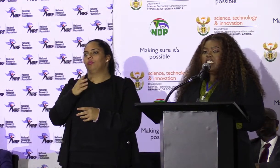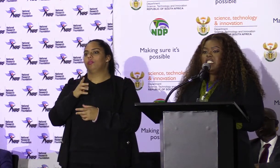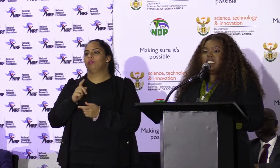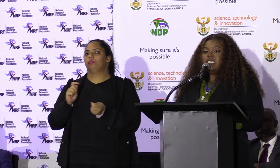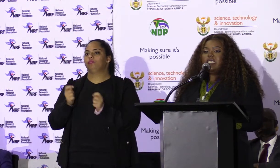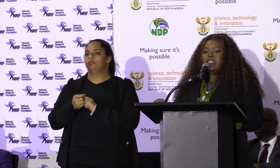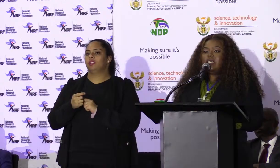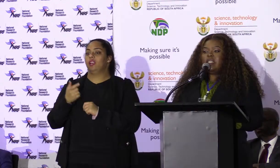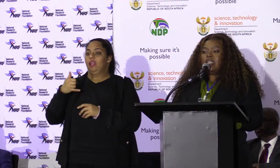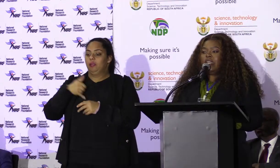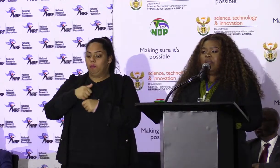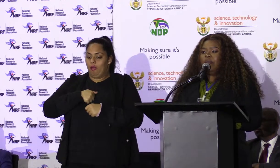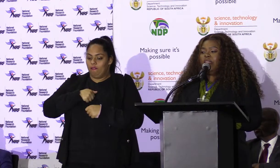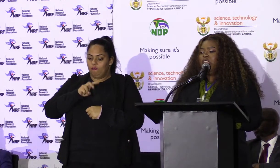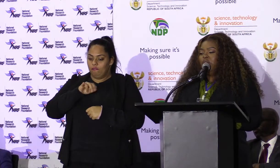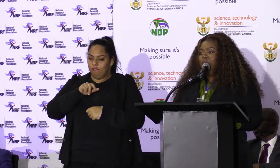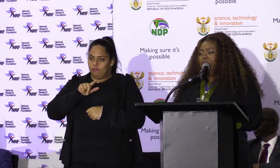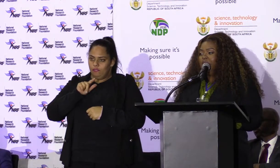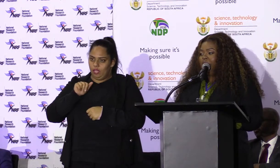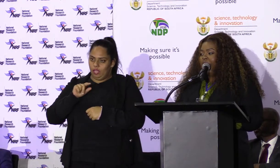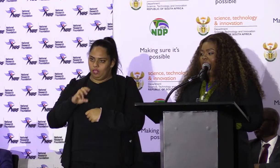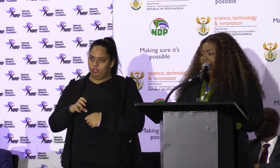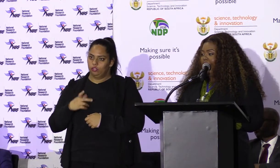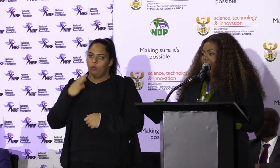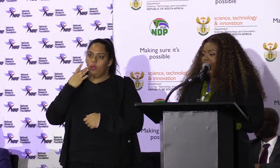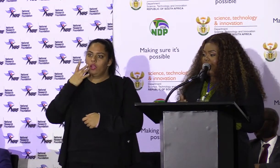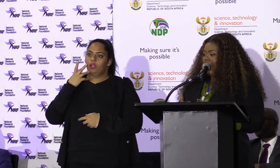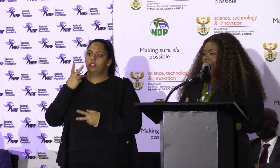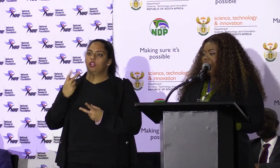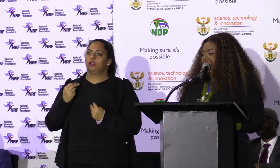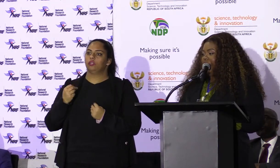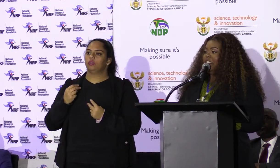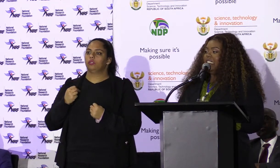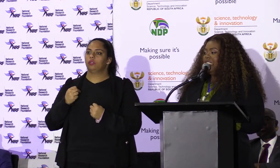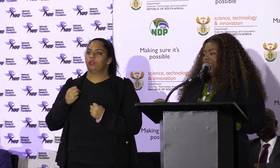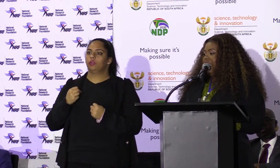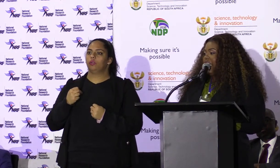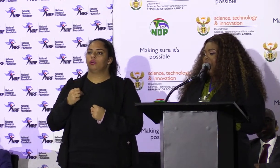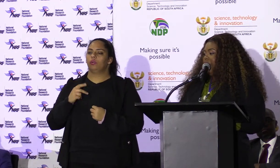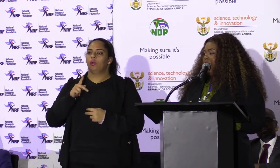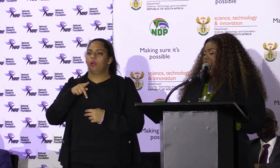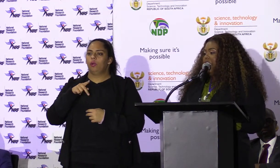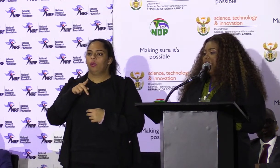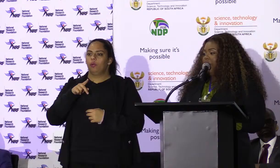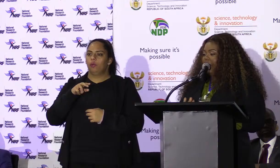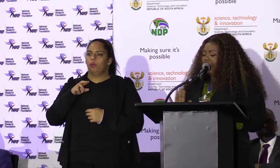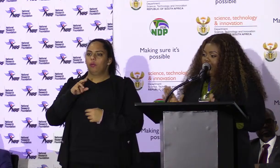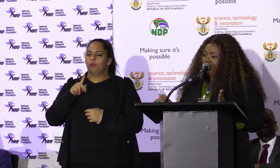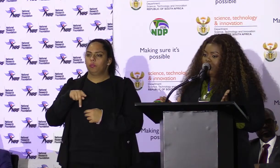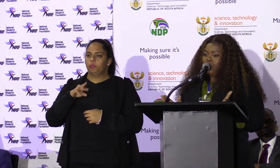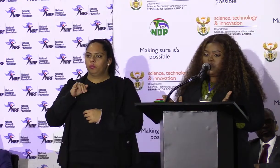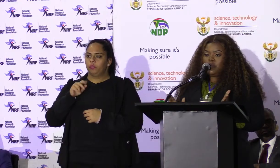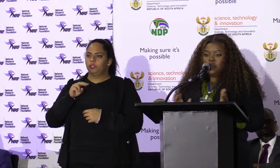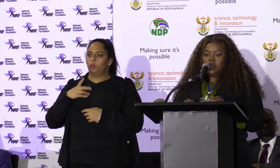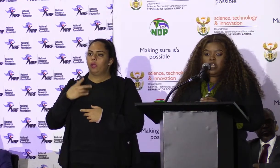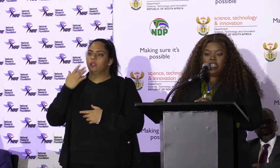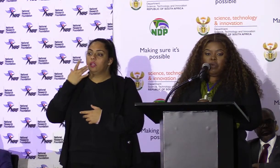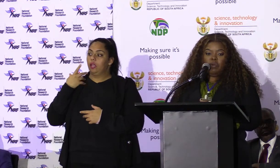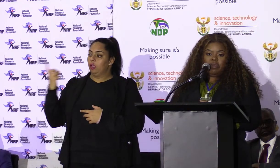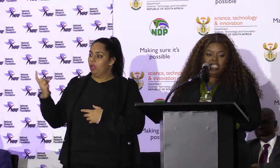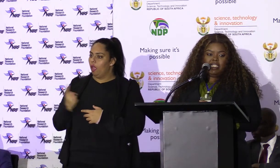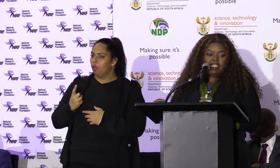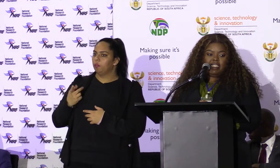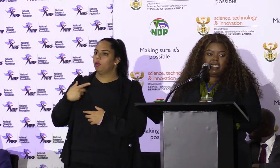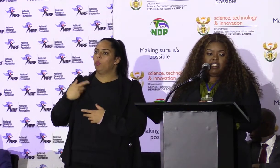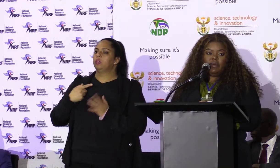my village, when the new principal was coming in, he came in and then he was introduced to